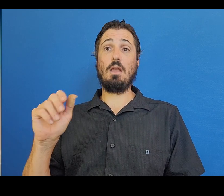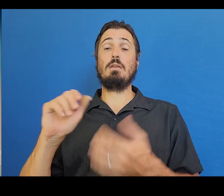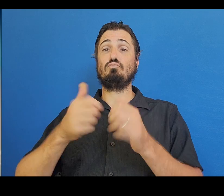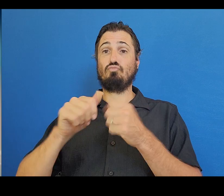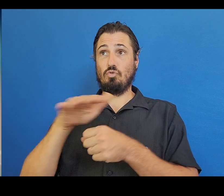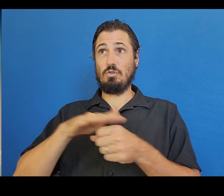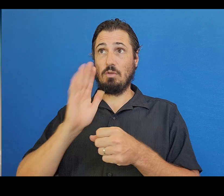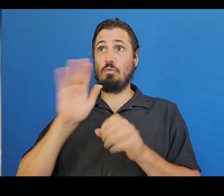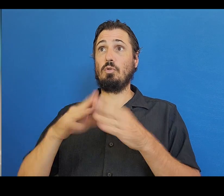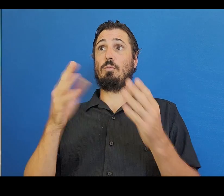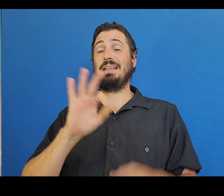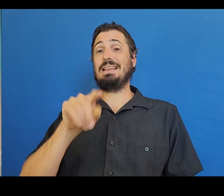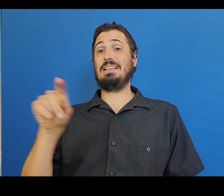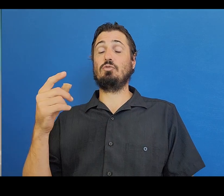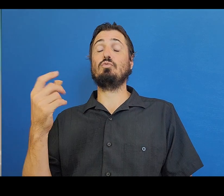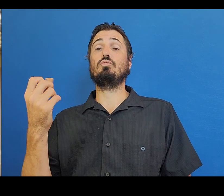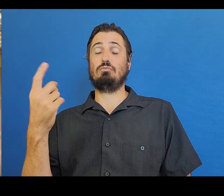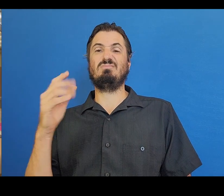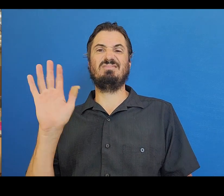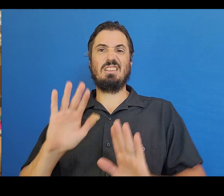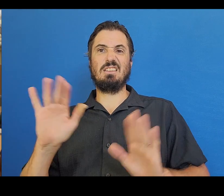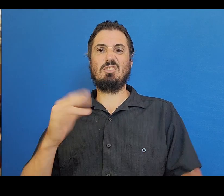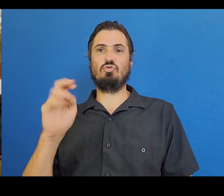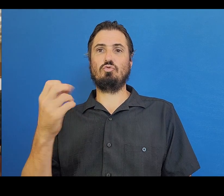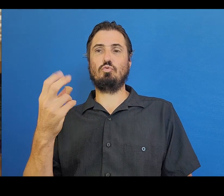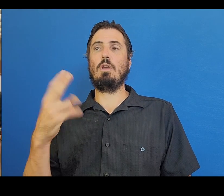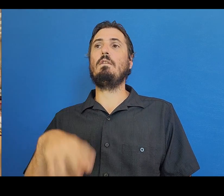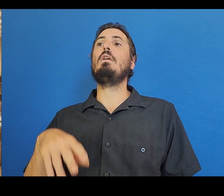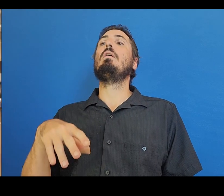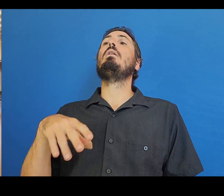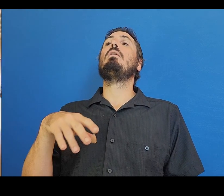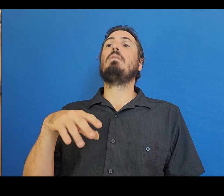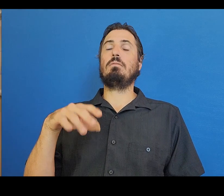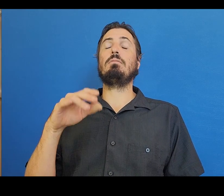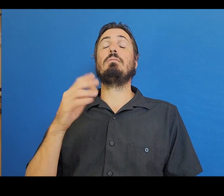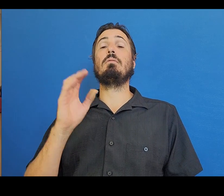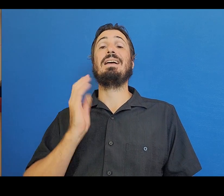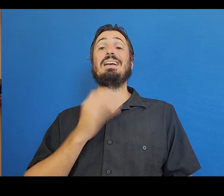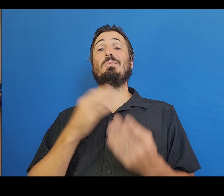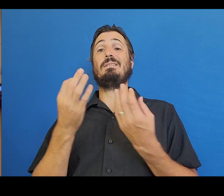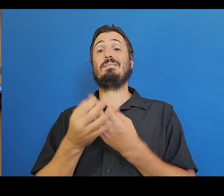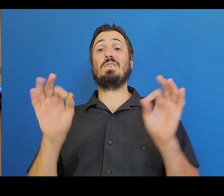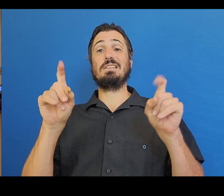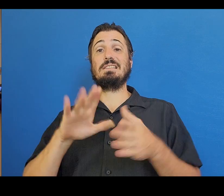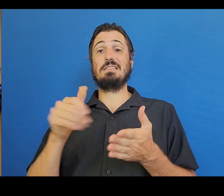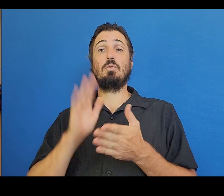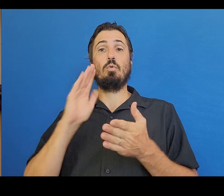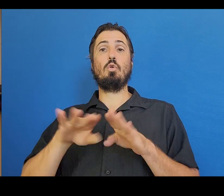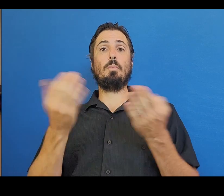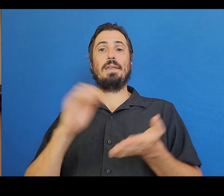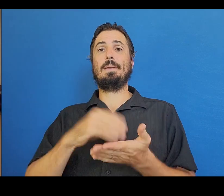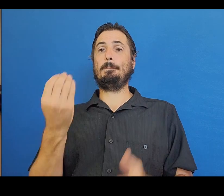p.m. at the Brian J. Baptiste Sports Complex in Kapaa. The free Convention Hall Testing Center will reopen to normal hours on Monday,